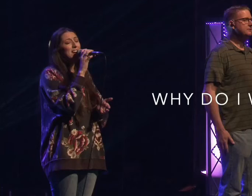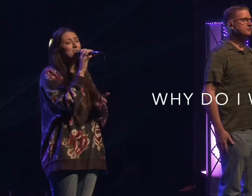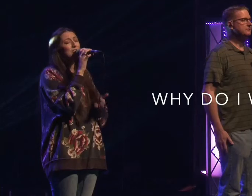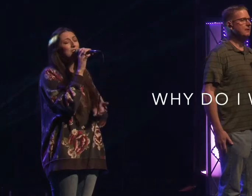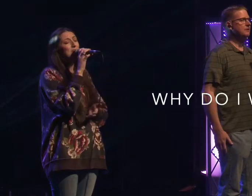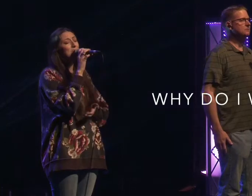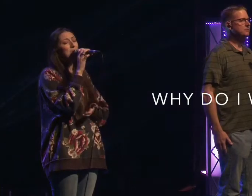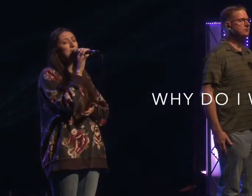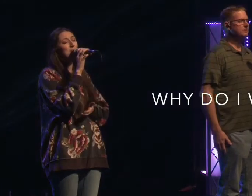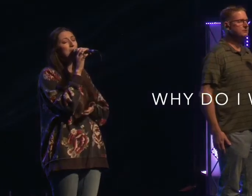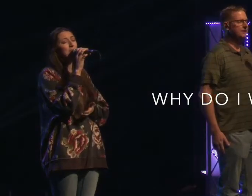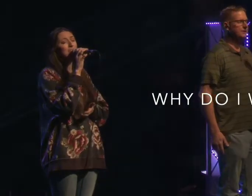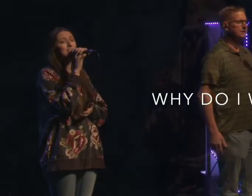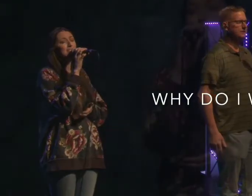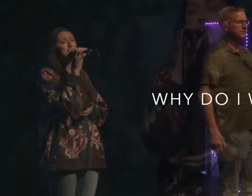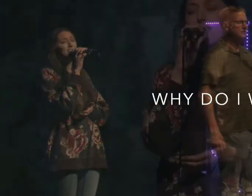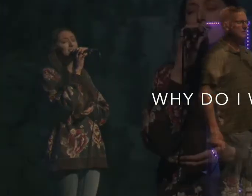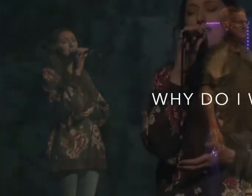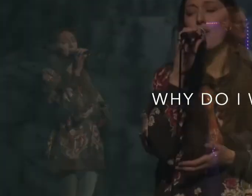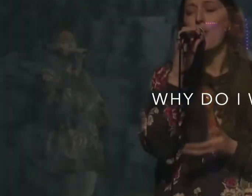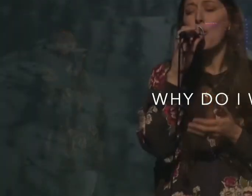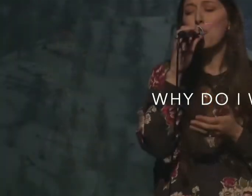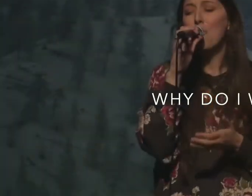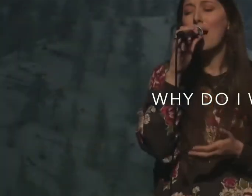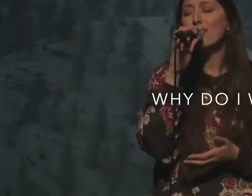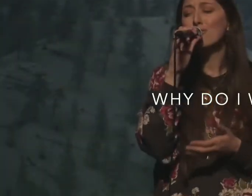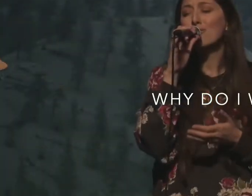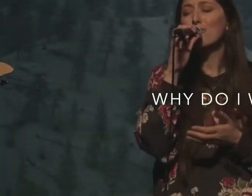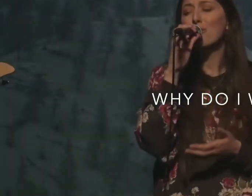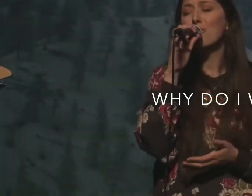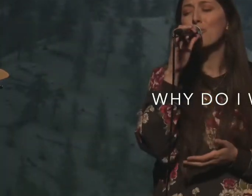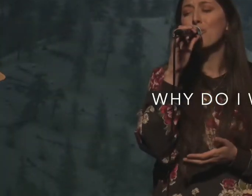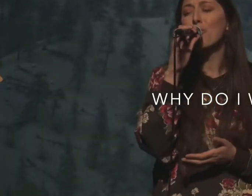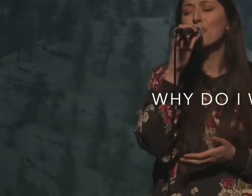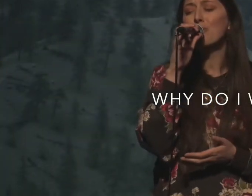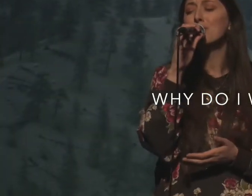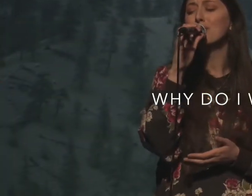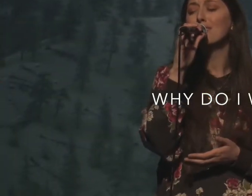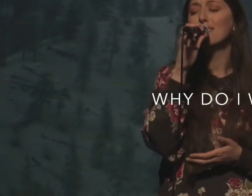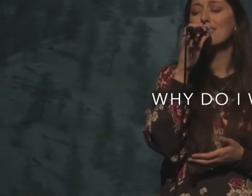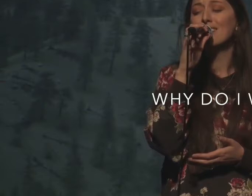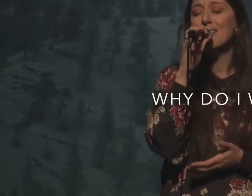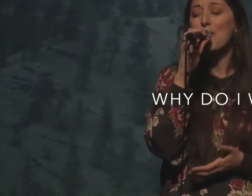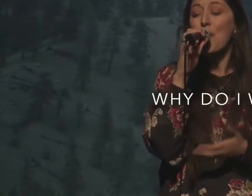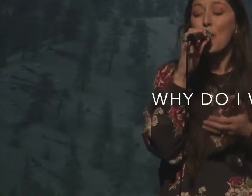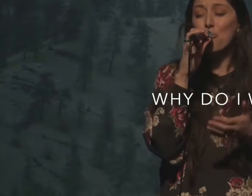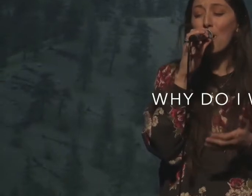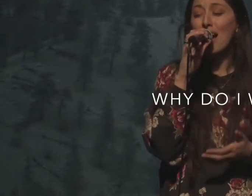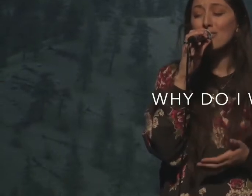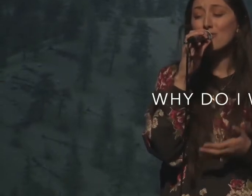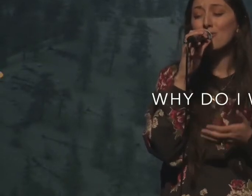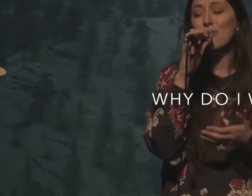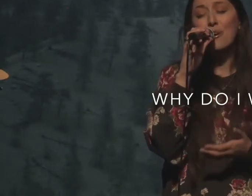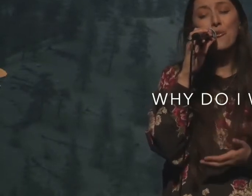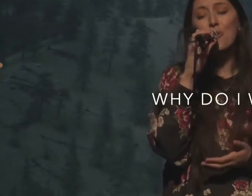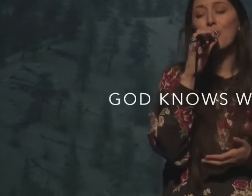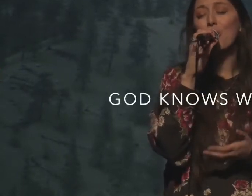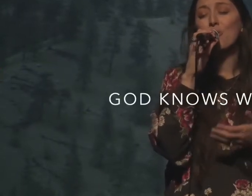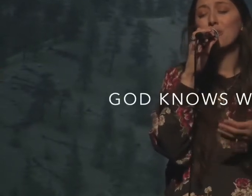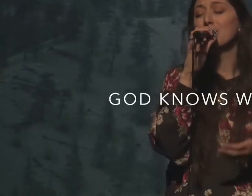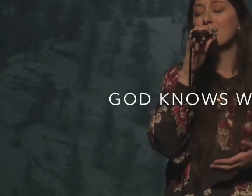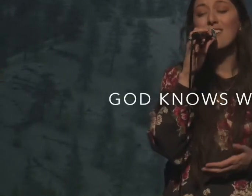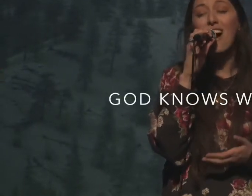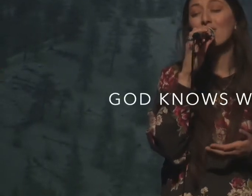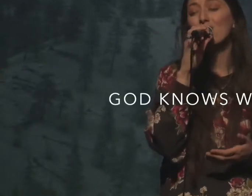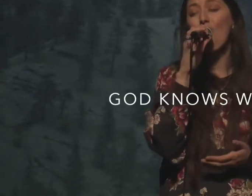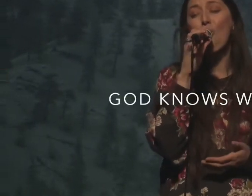Yes. What do I worry? What do I worry? What do I